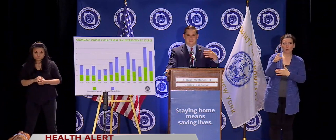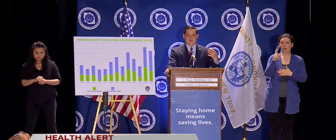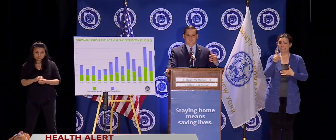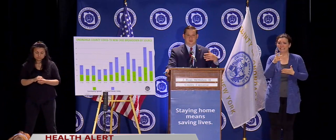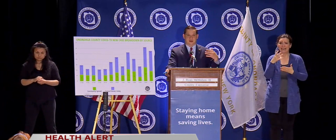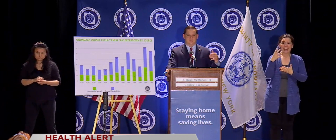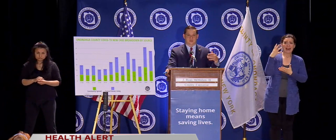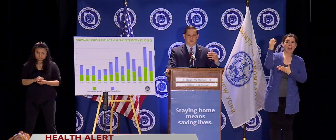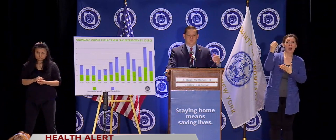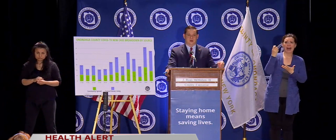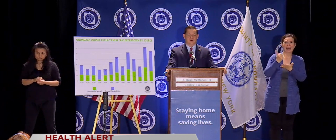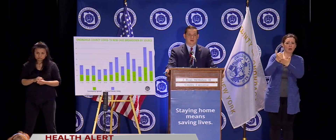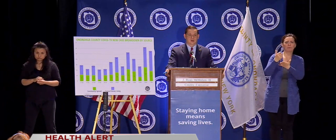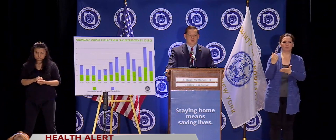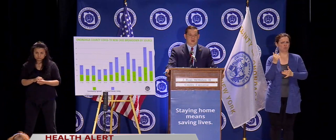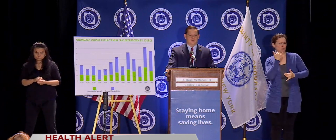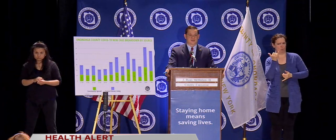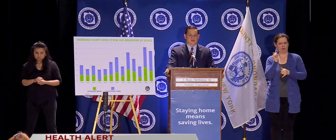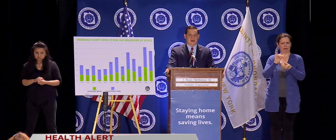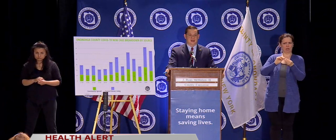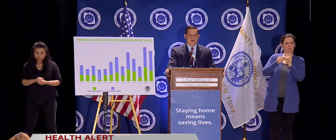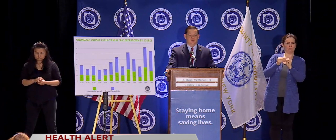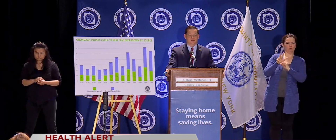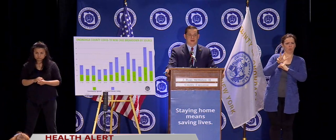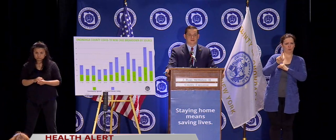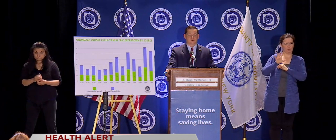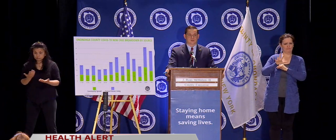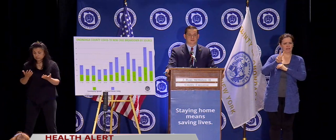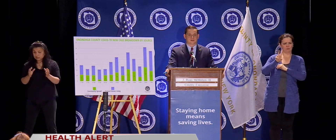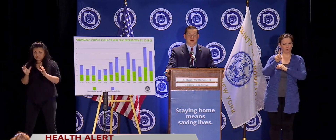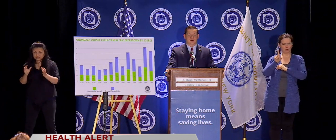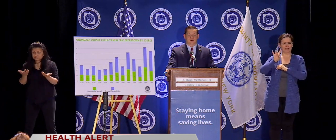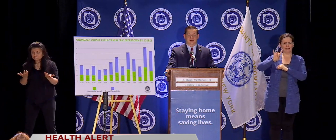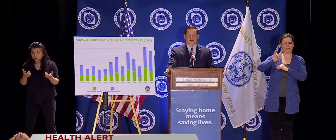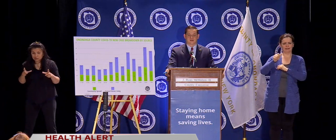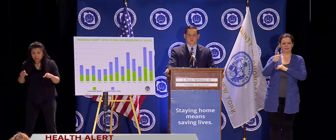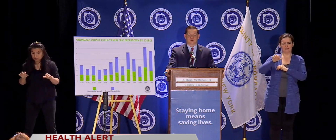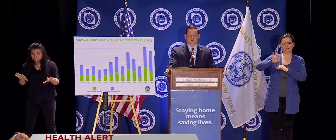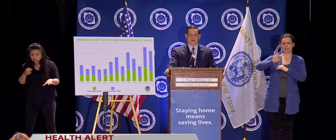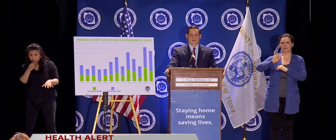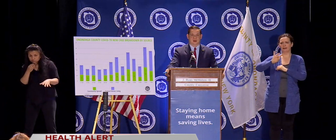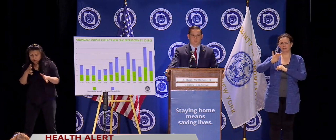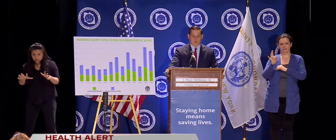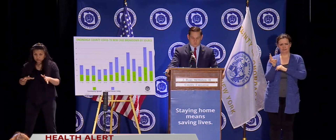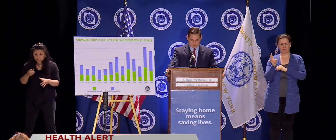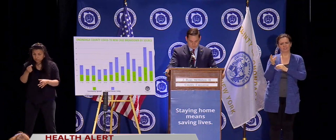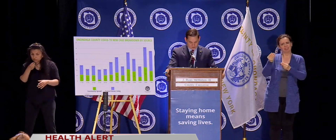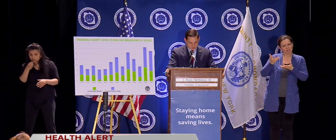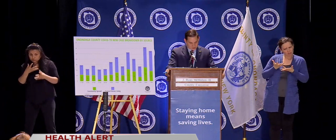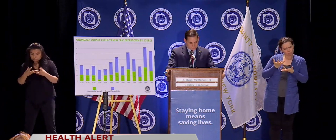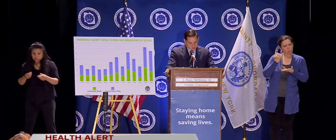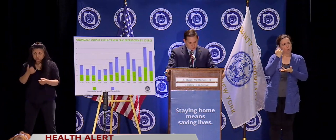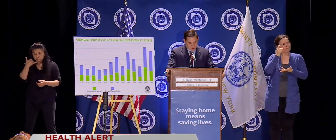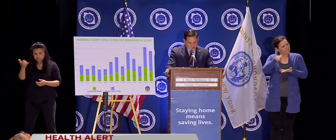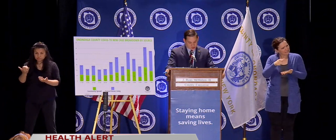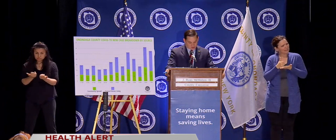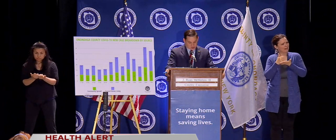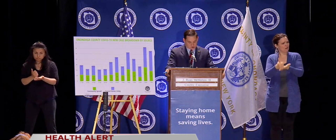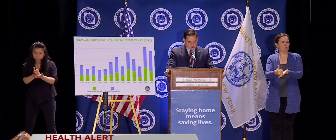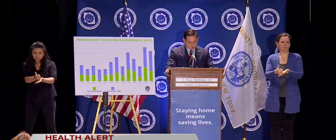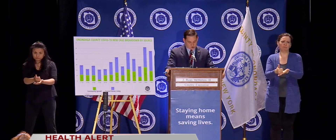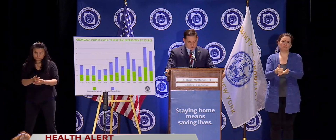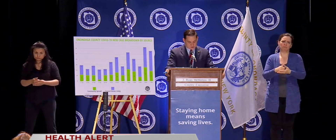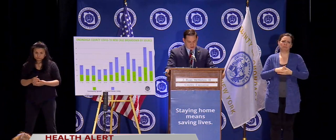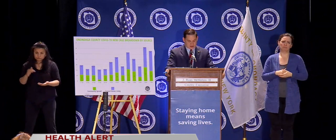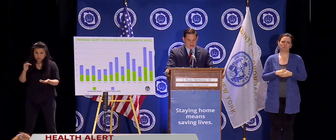if it's not something that we talk about, call this line. It will get back to us what that is, and we'll do our best to help you. Child